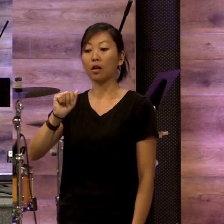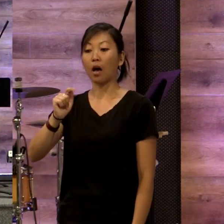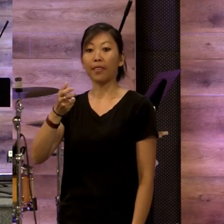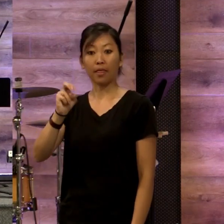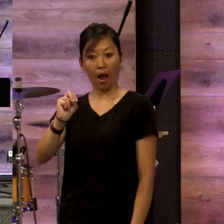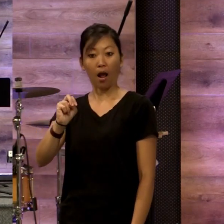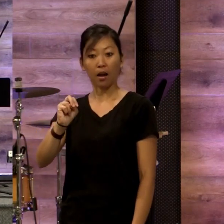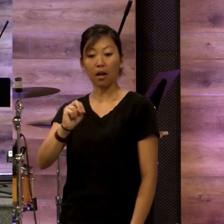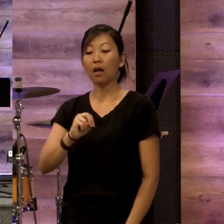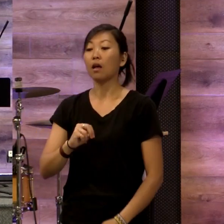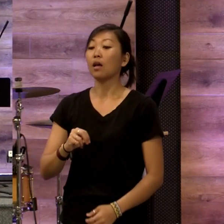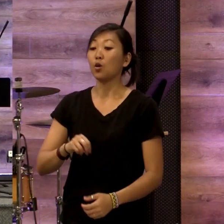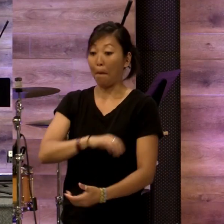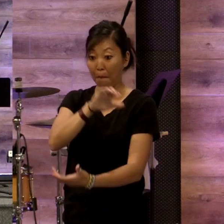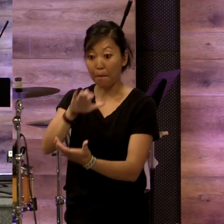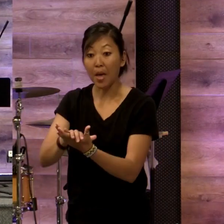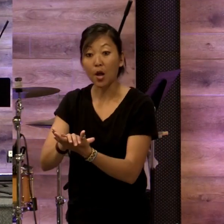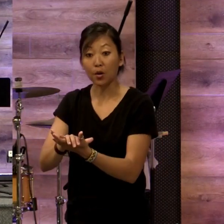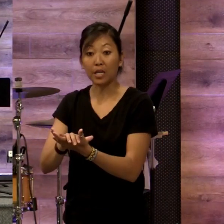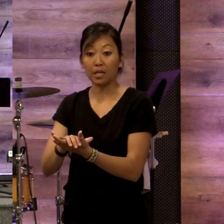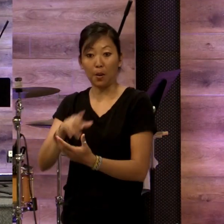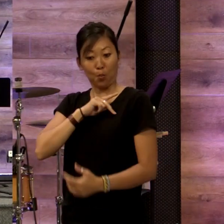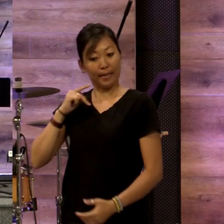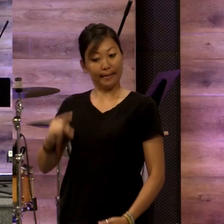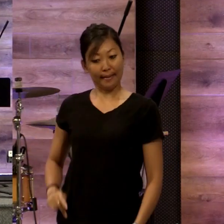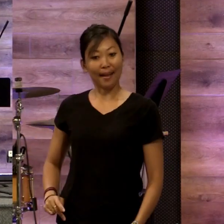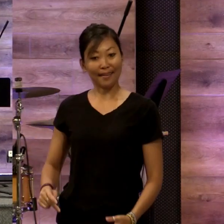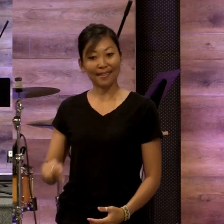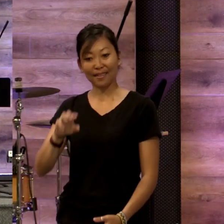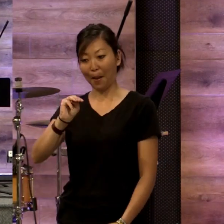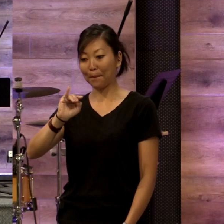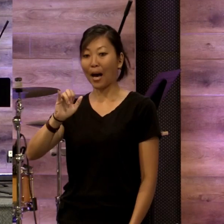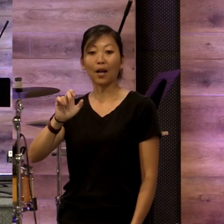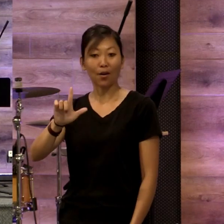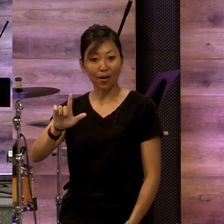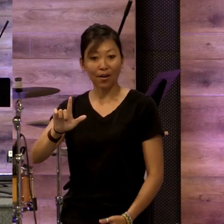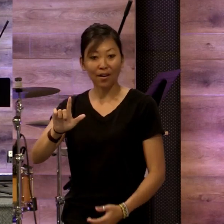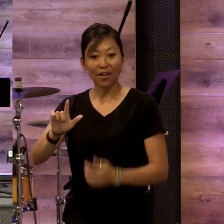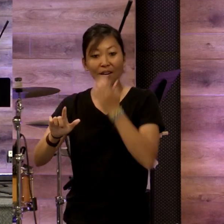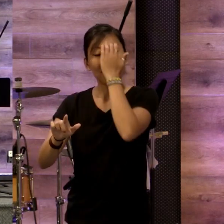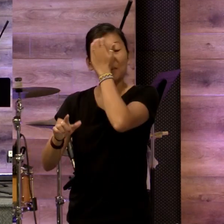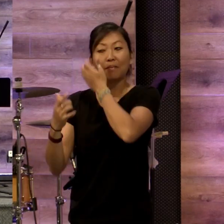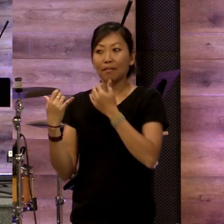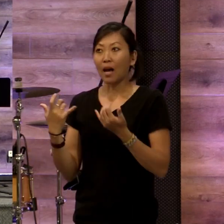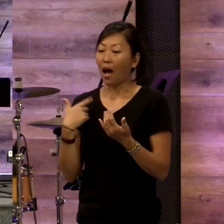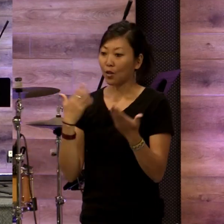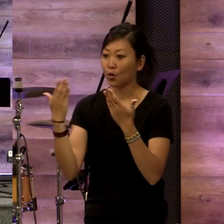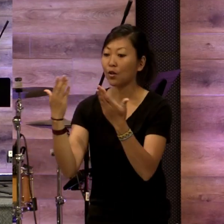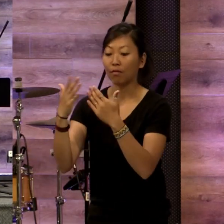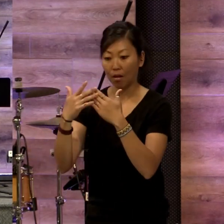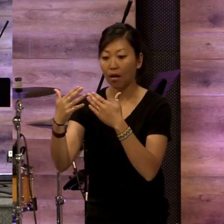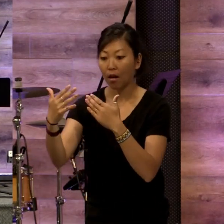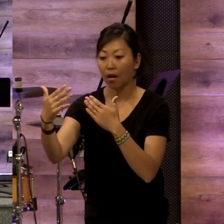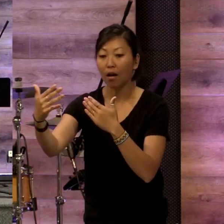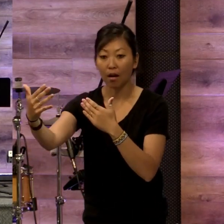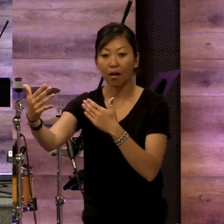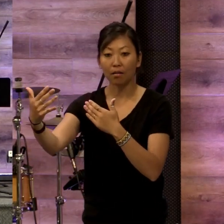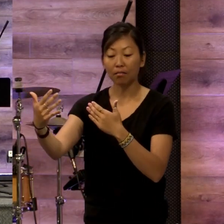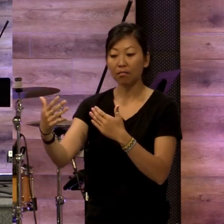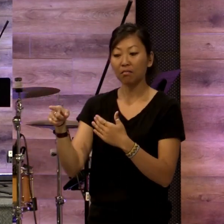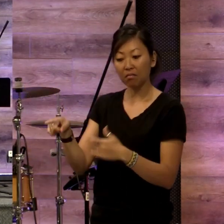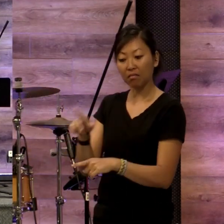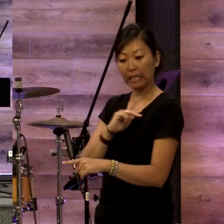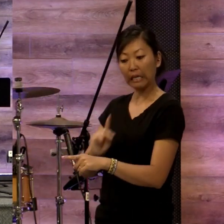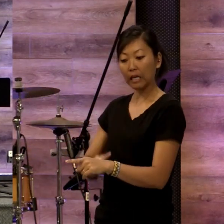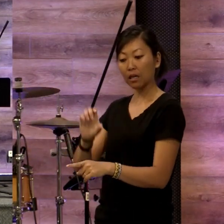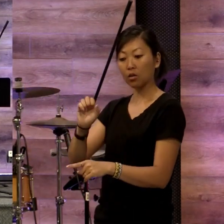and even a son-in-law of Saul himself. But now, whereas you've been nothing but a blessing and loyal to this king, he